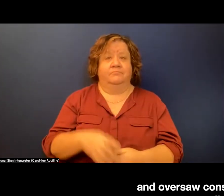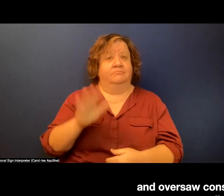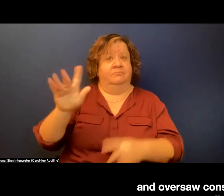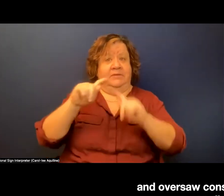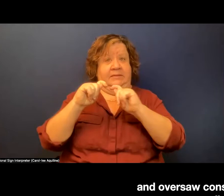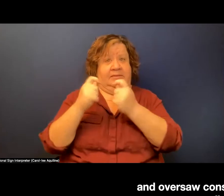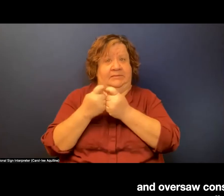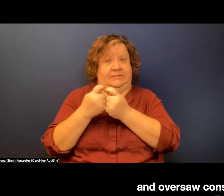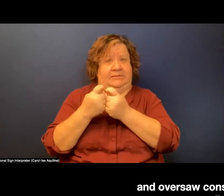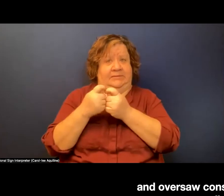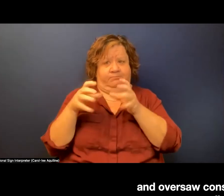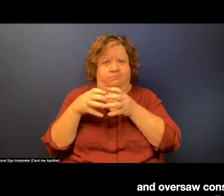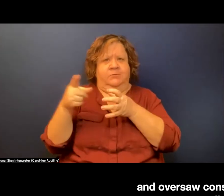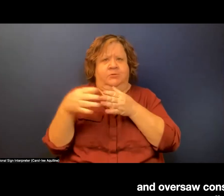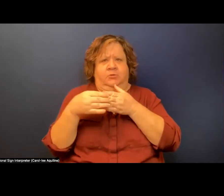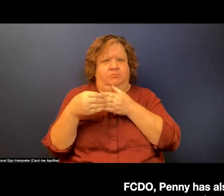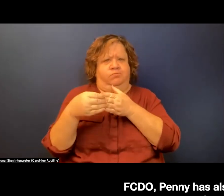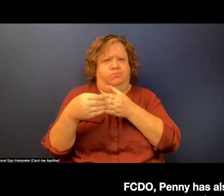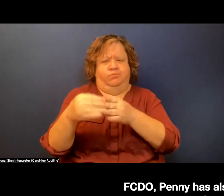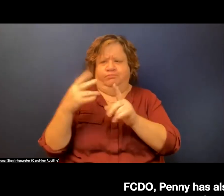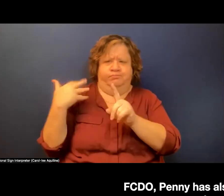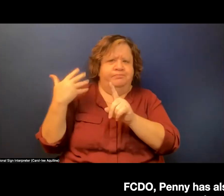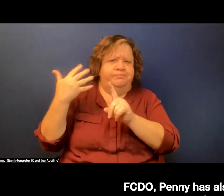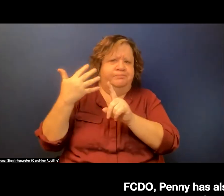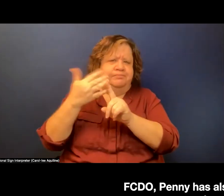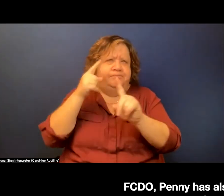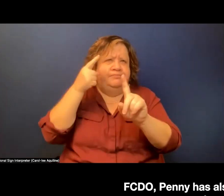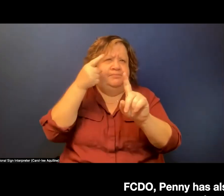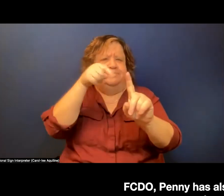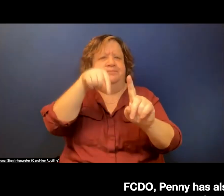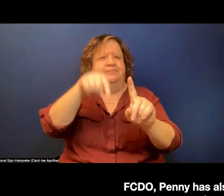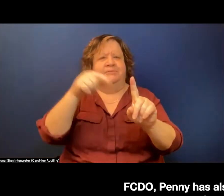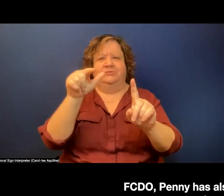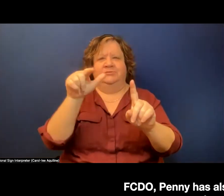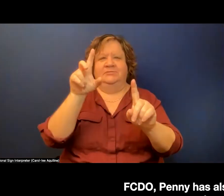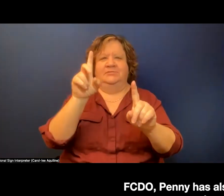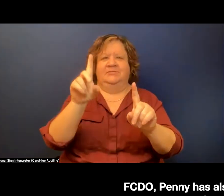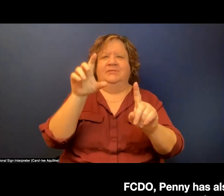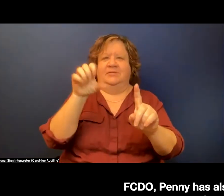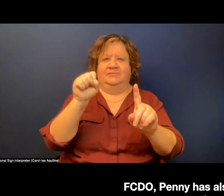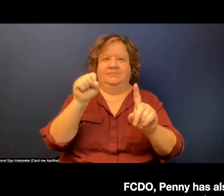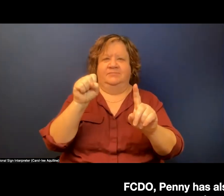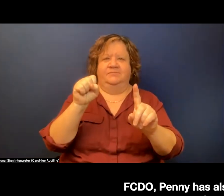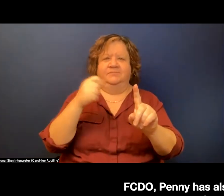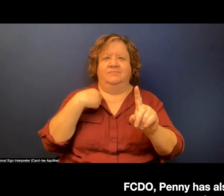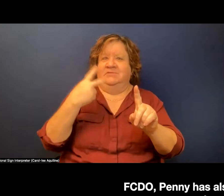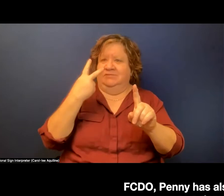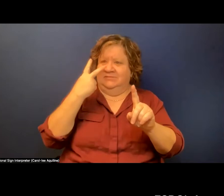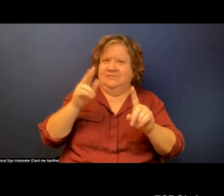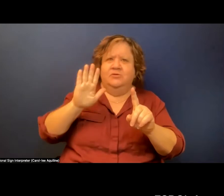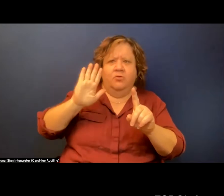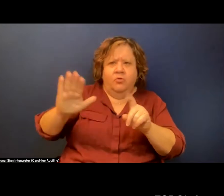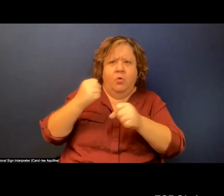oversaw considerable progress on disability inclusion within FCDO. Penny has also previously worked as the deputy head